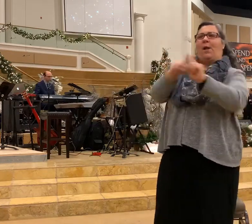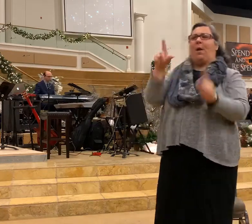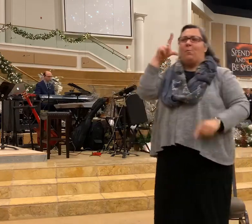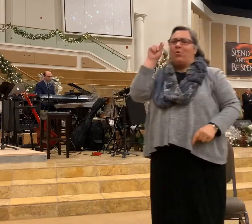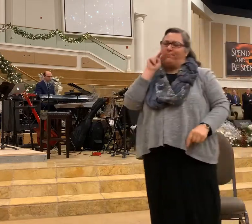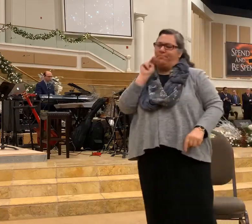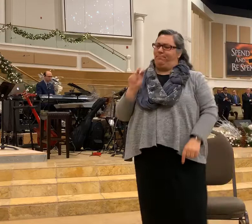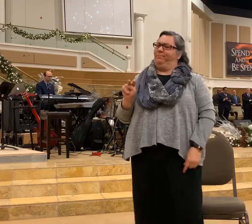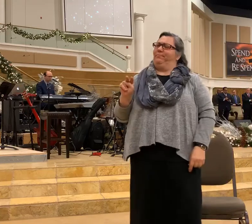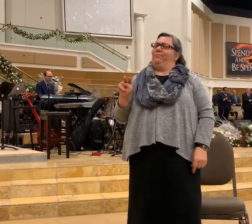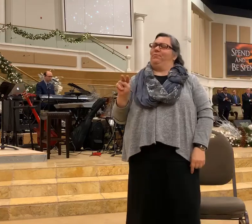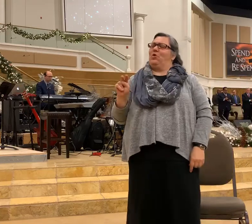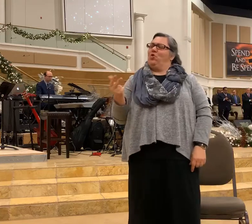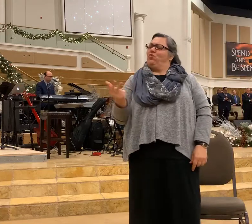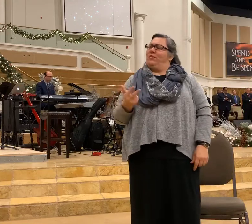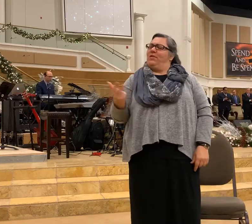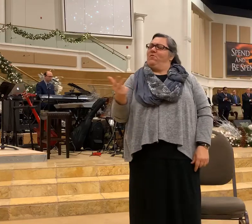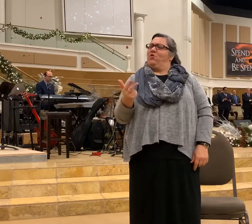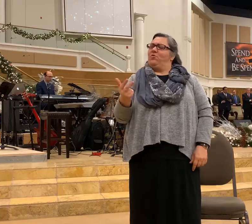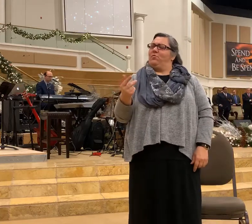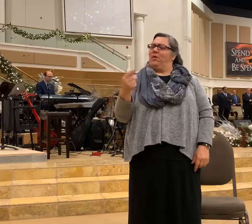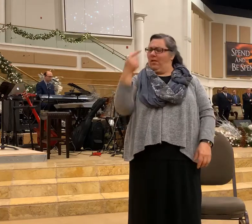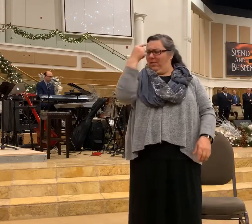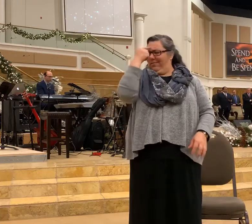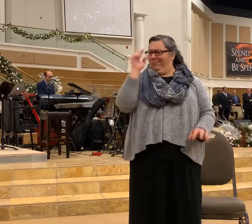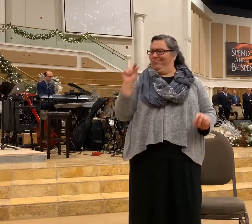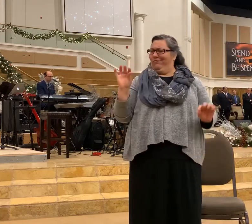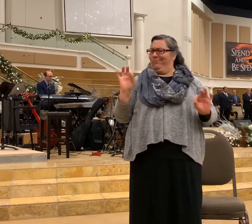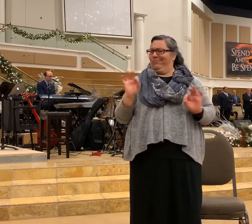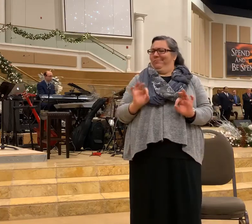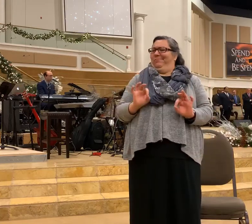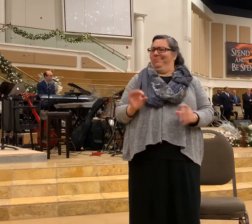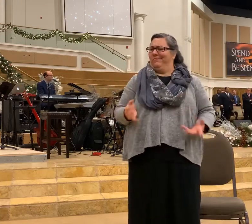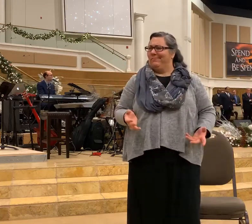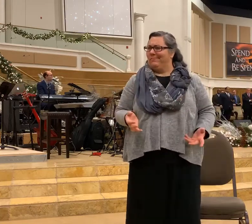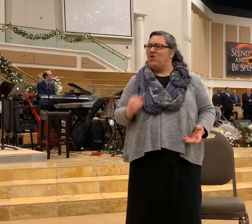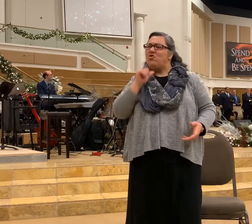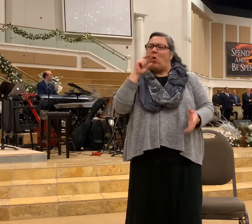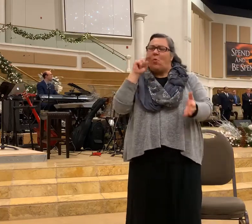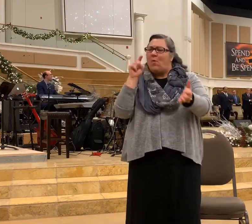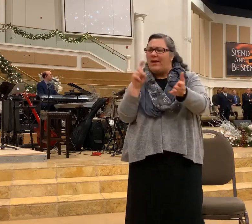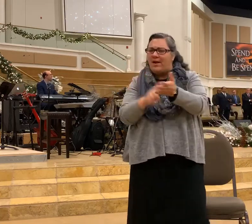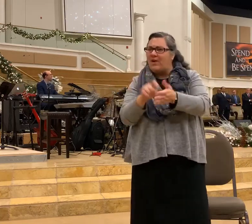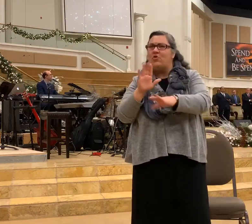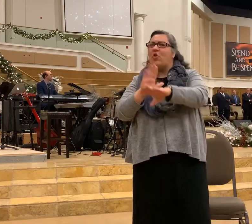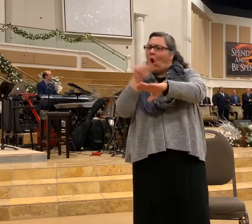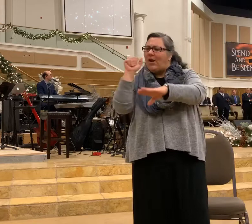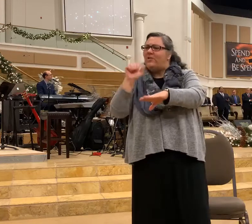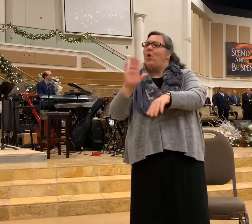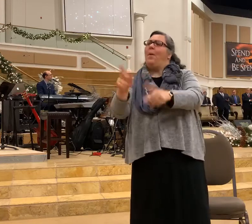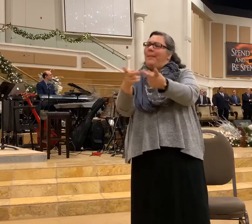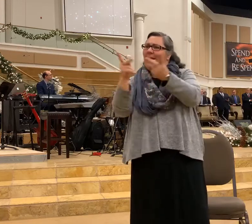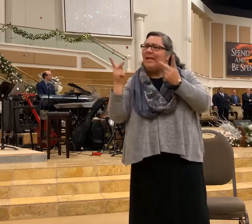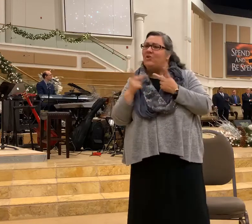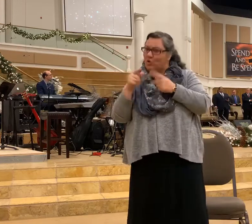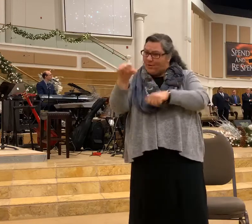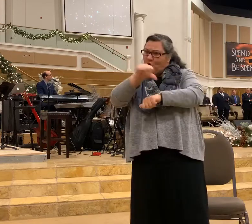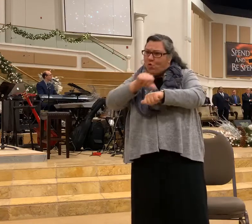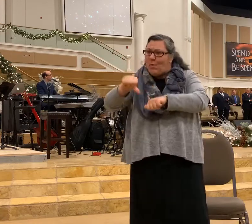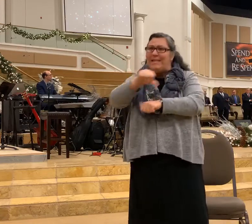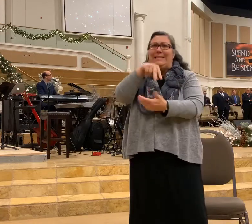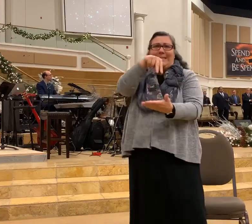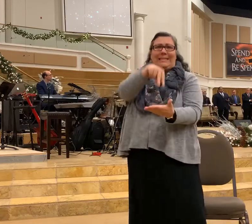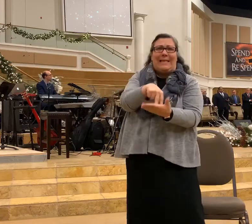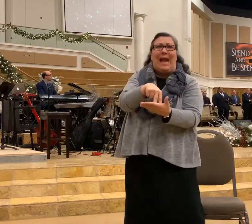said, you have thought little. You don't recognize your calling in your place. You've been anointed to stand before